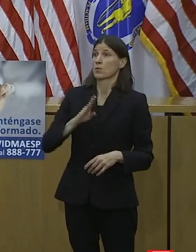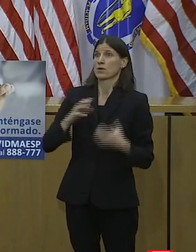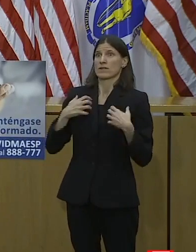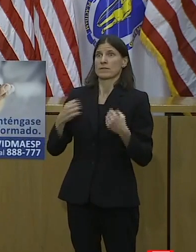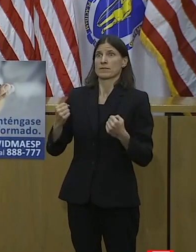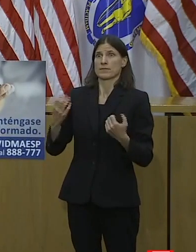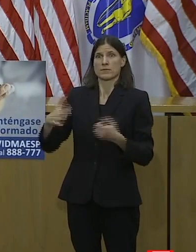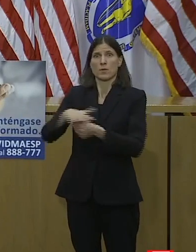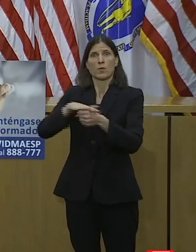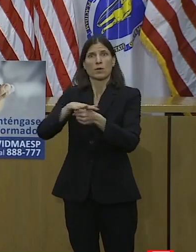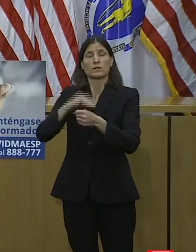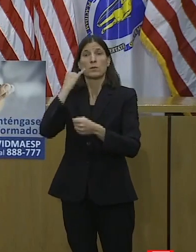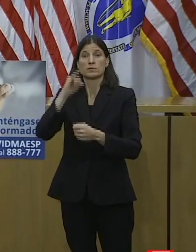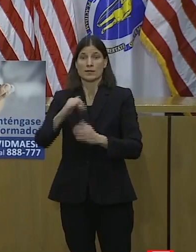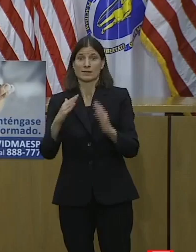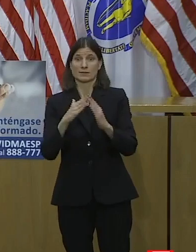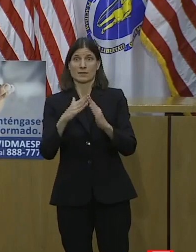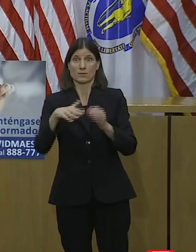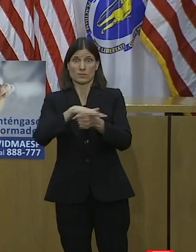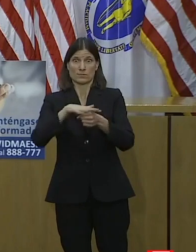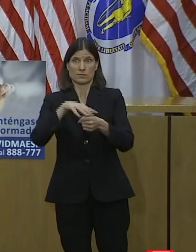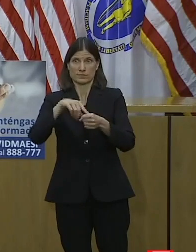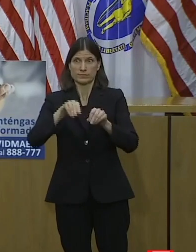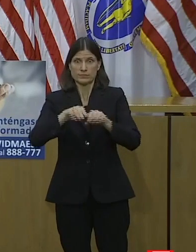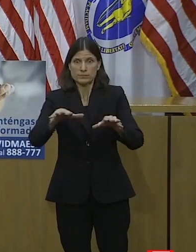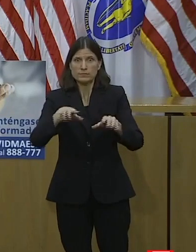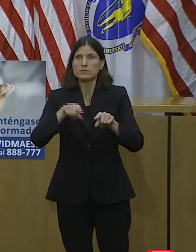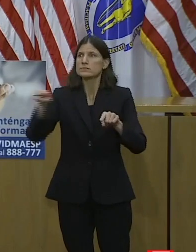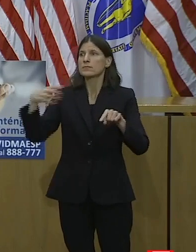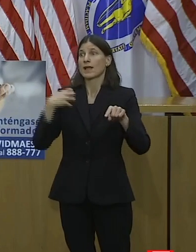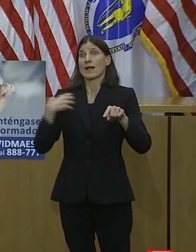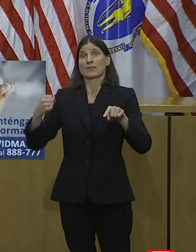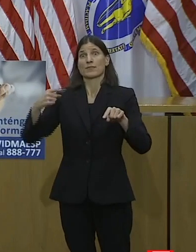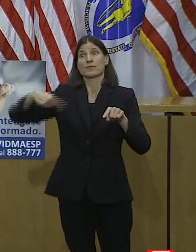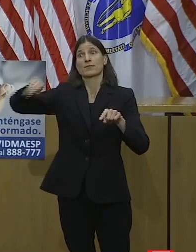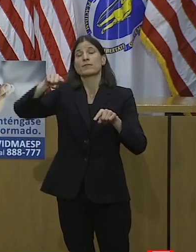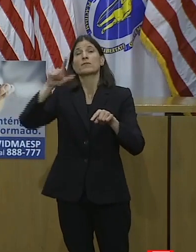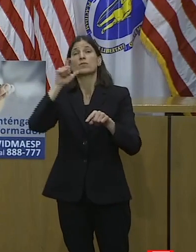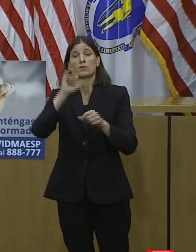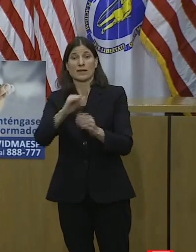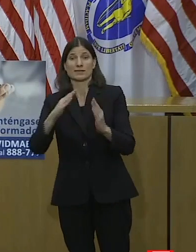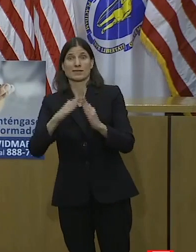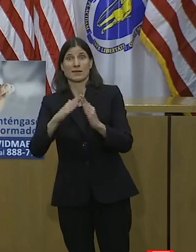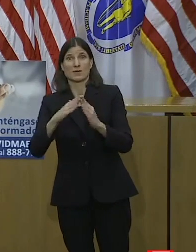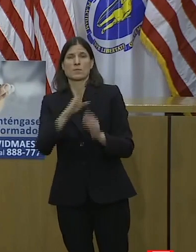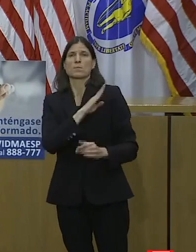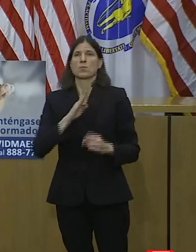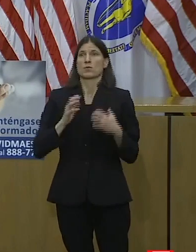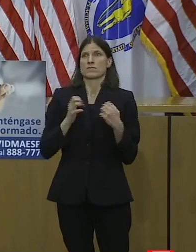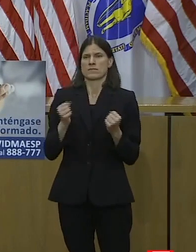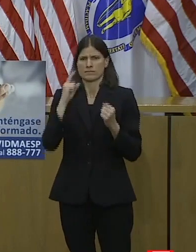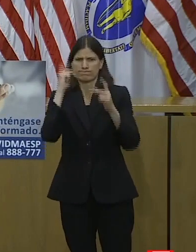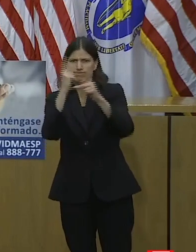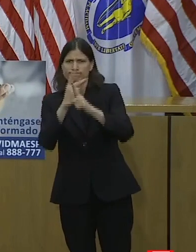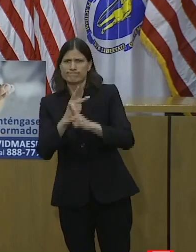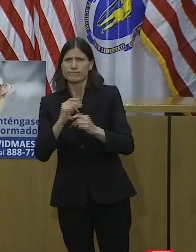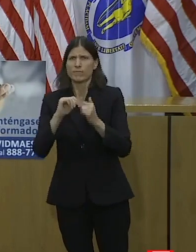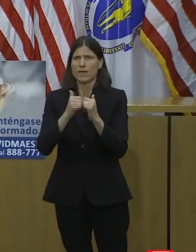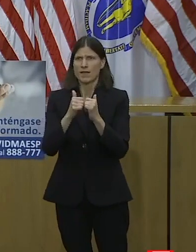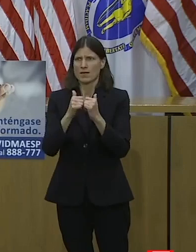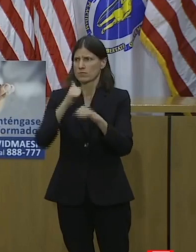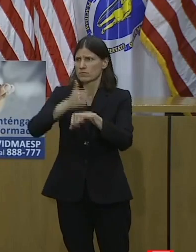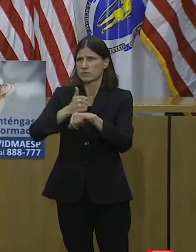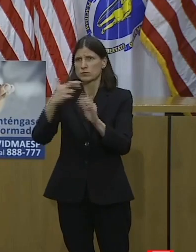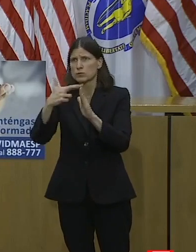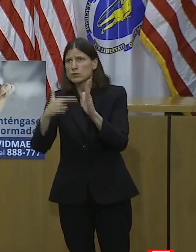like social distancing, is social distancing working? Are we ensuring that our grocery stores are maintaining the